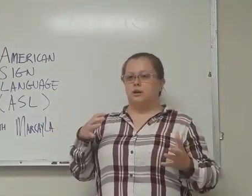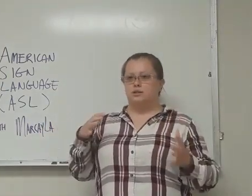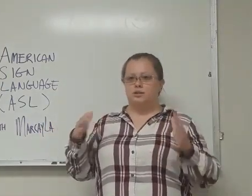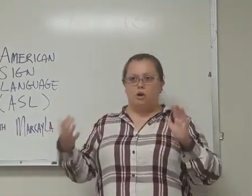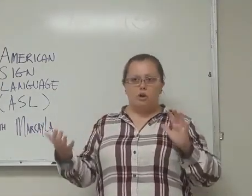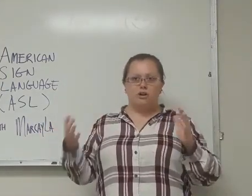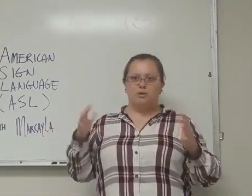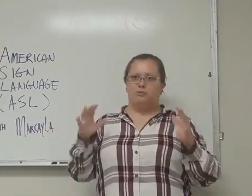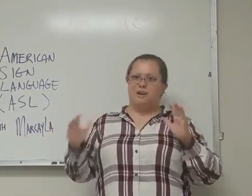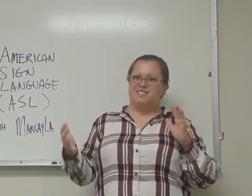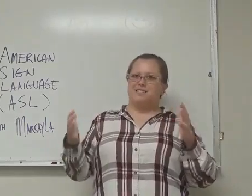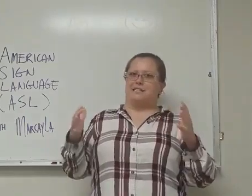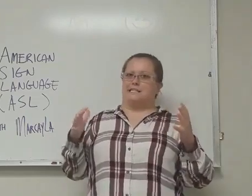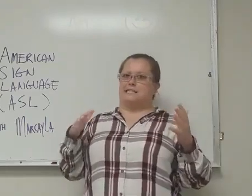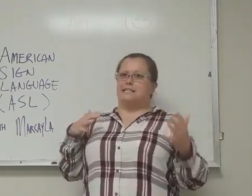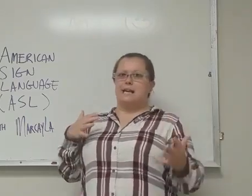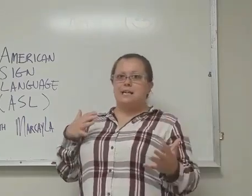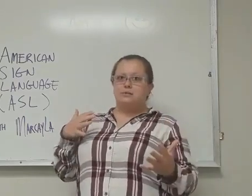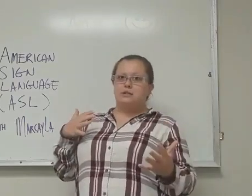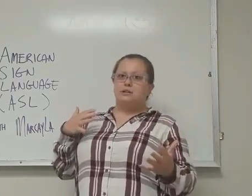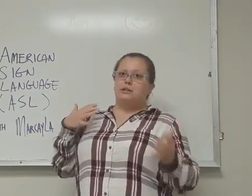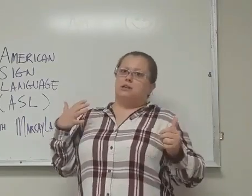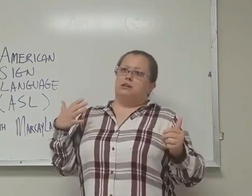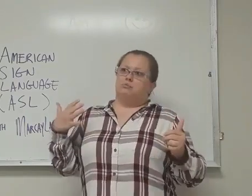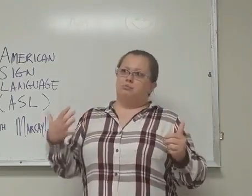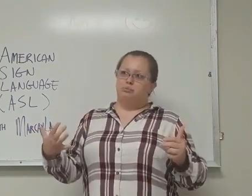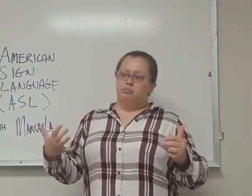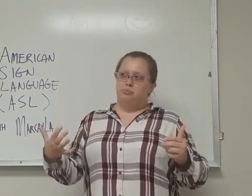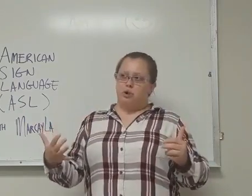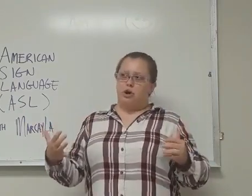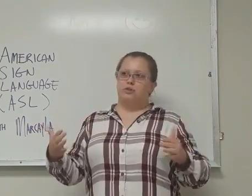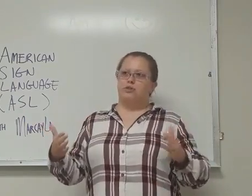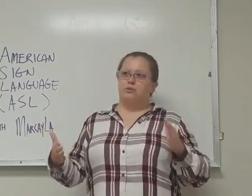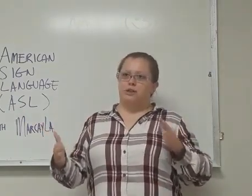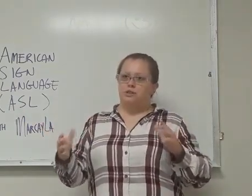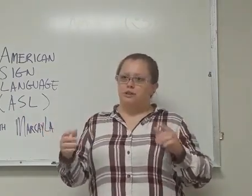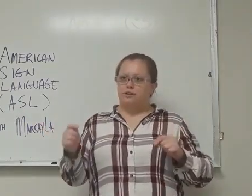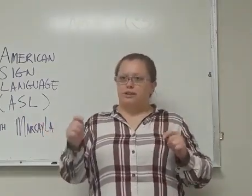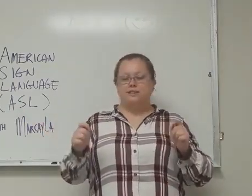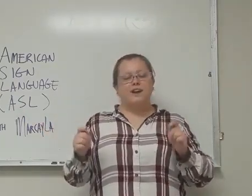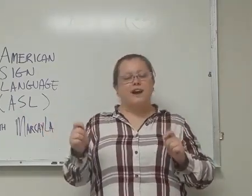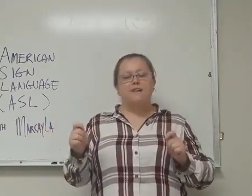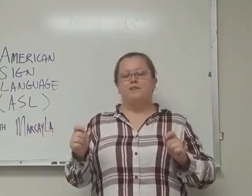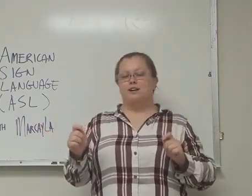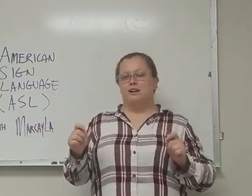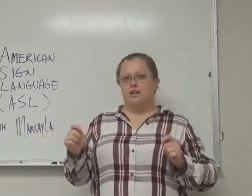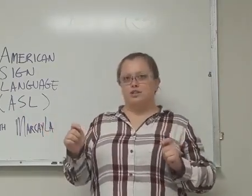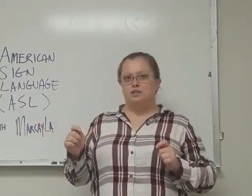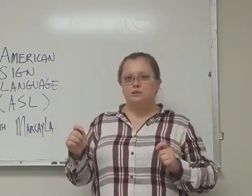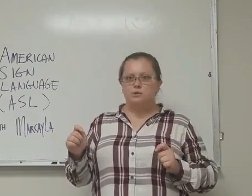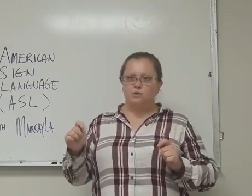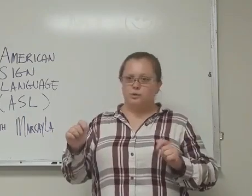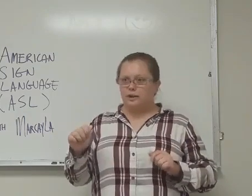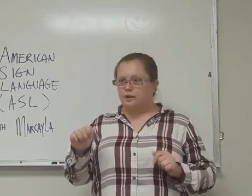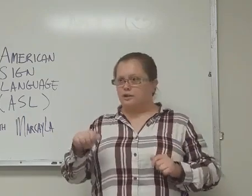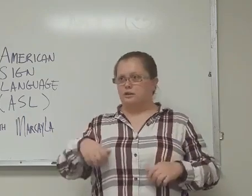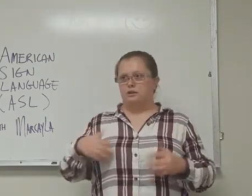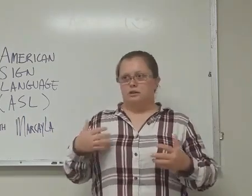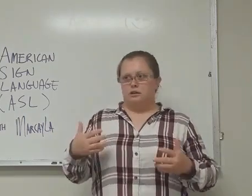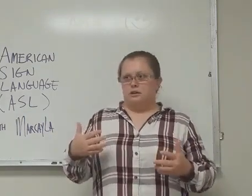It's all gonna be basically the same, but there'll be a little like tiny variations. Like, is it